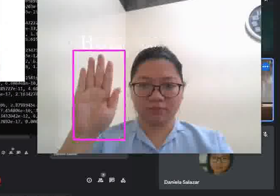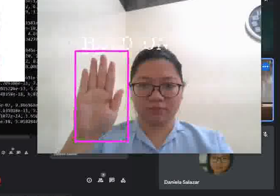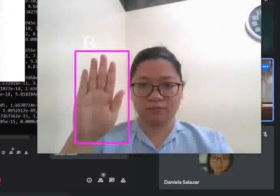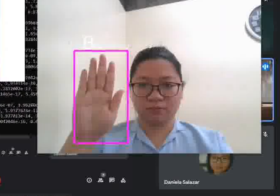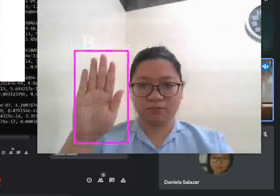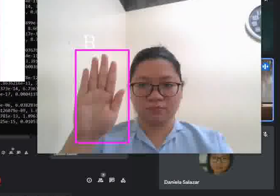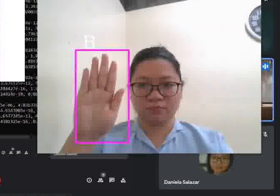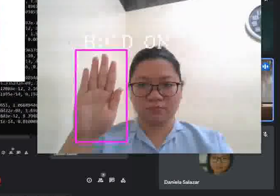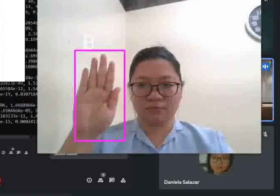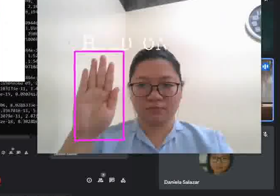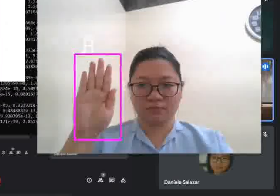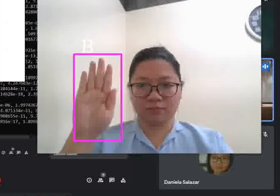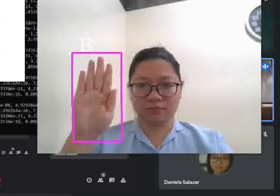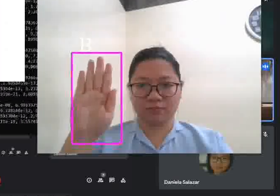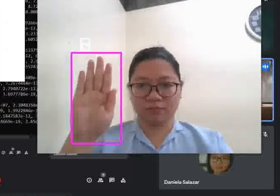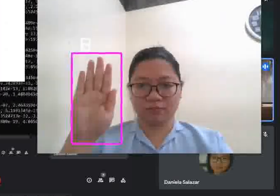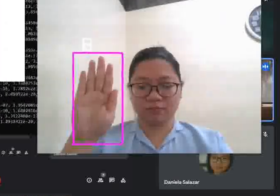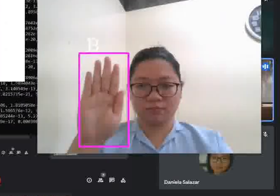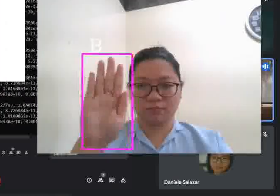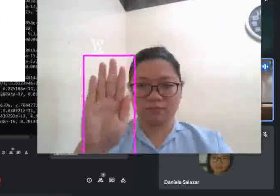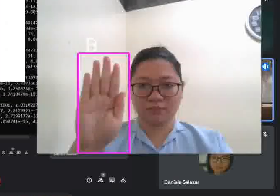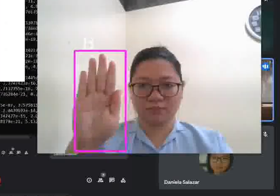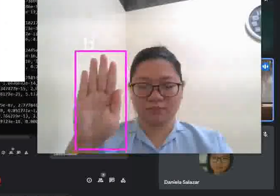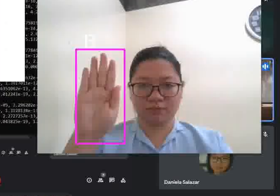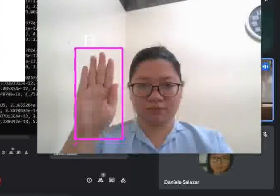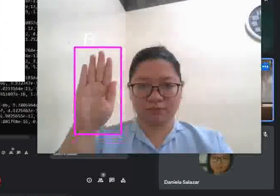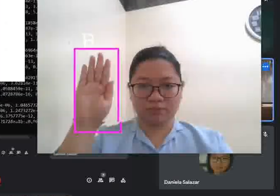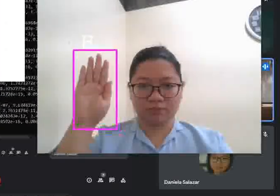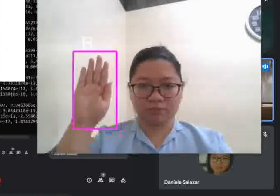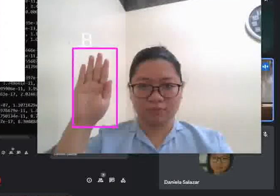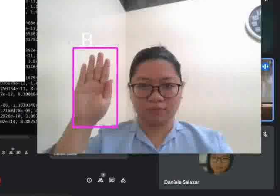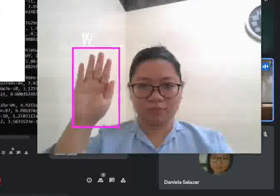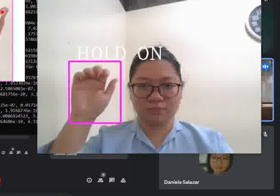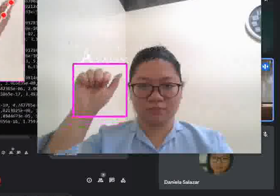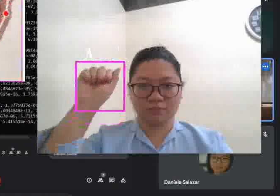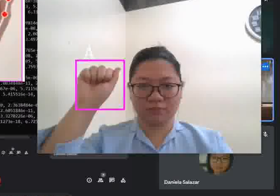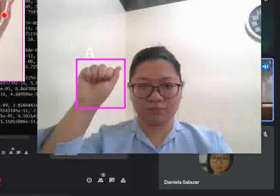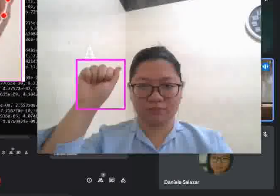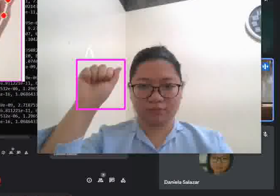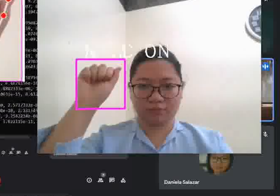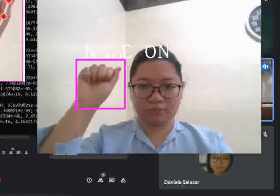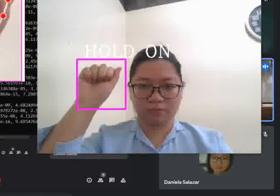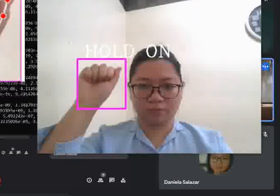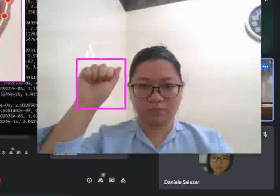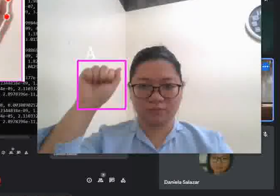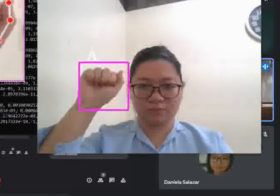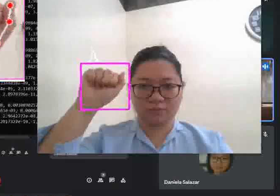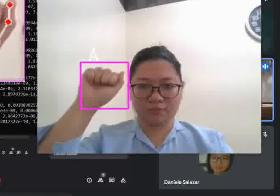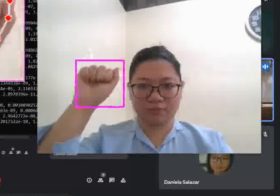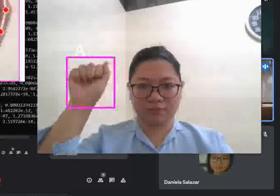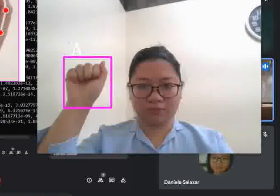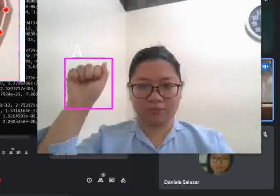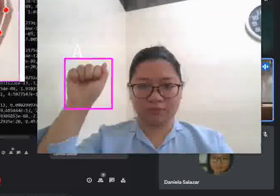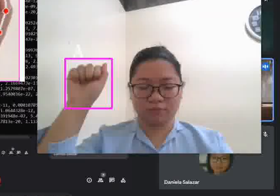peers. Once the user signed a gesture on the camera, the system will recognize it